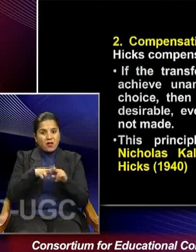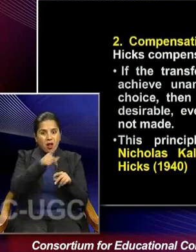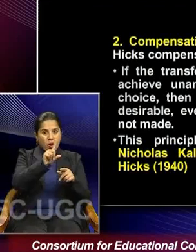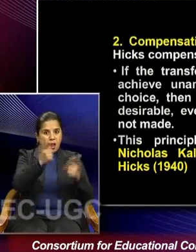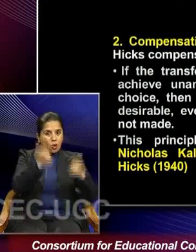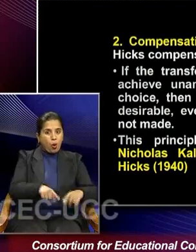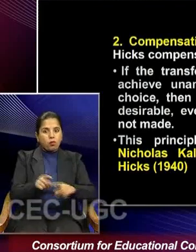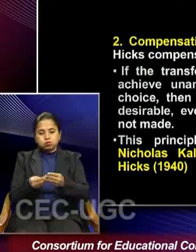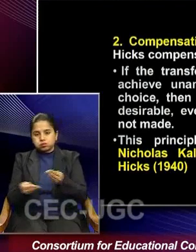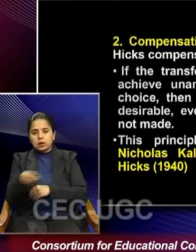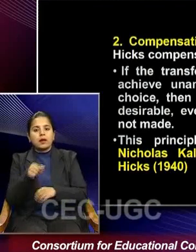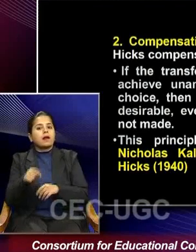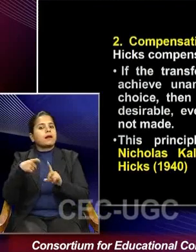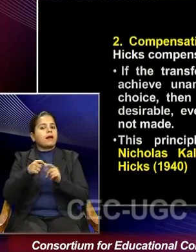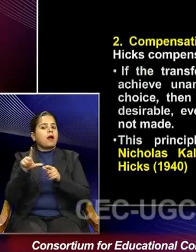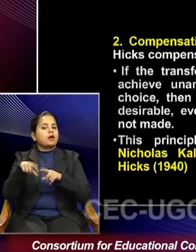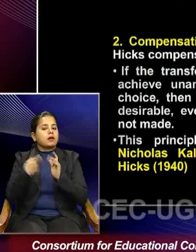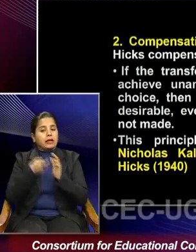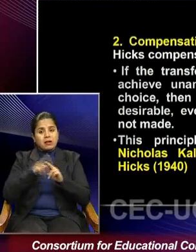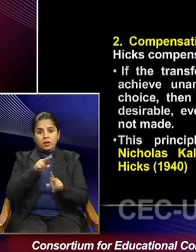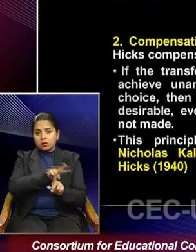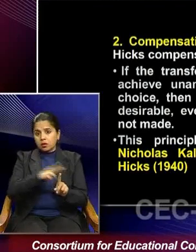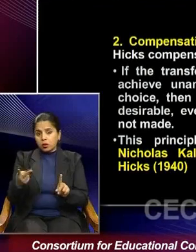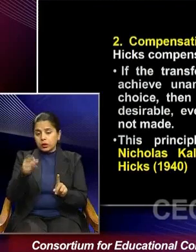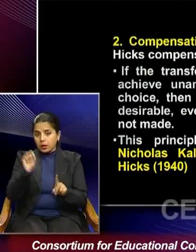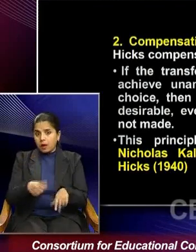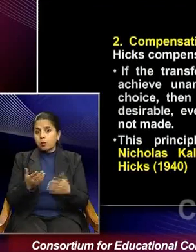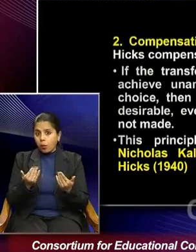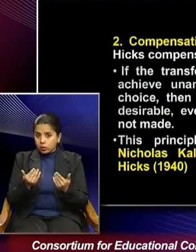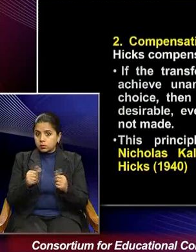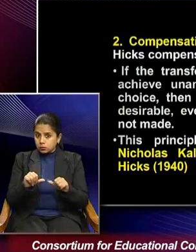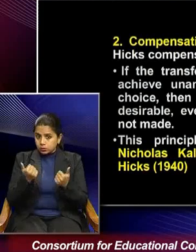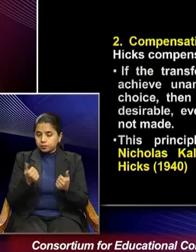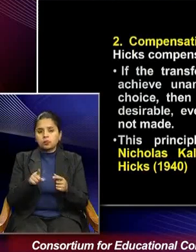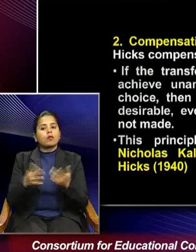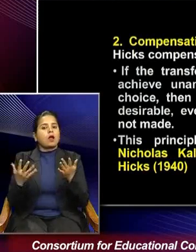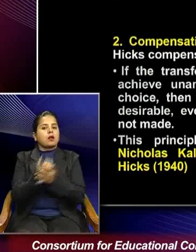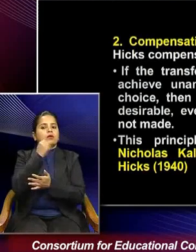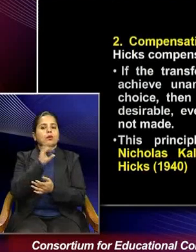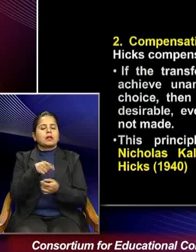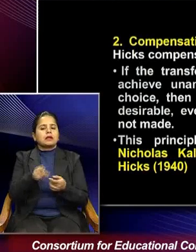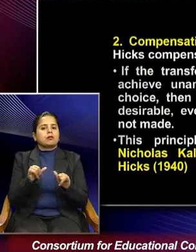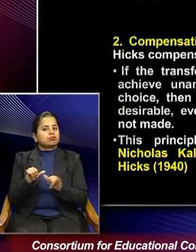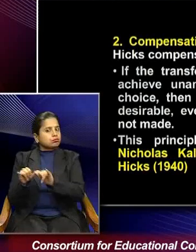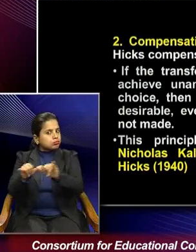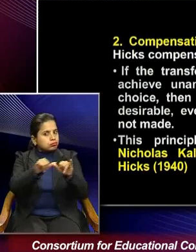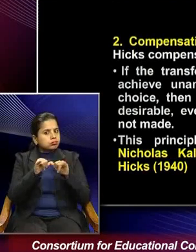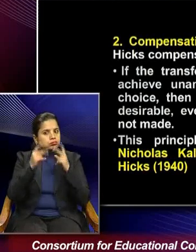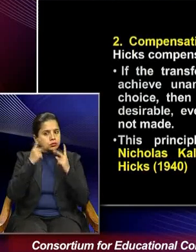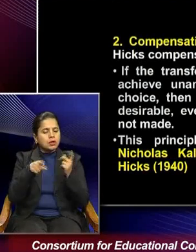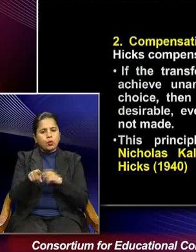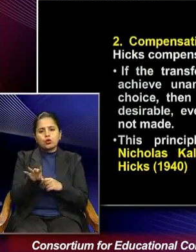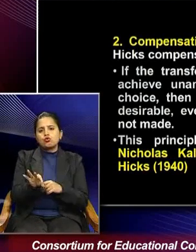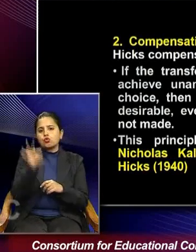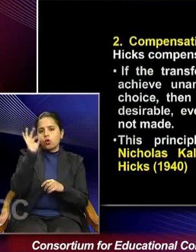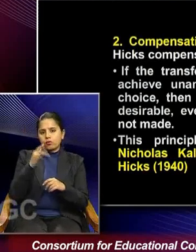principle. If the transfers could be made possible to achieve the unanimity of a particular